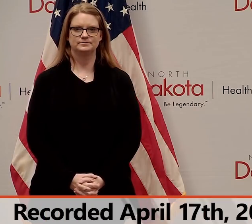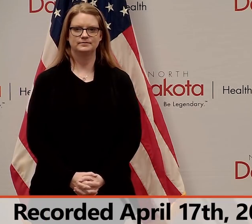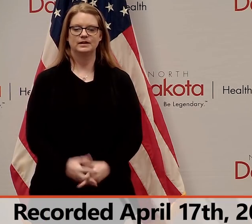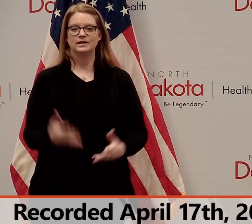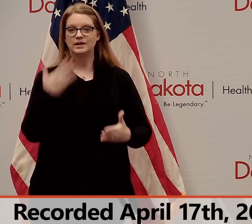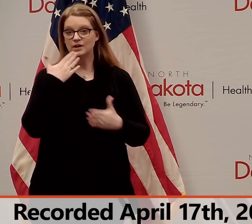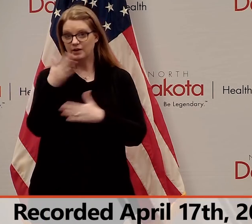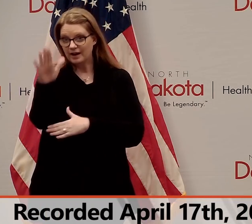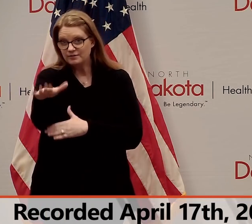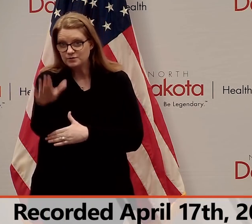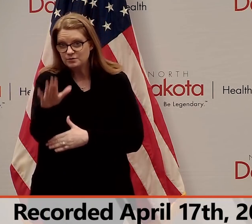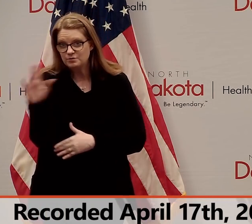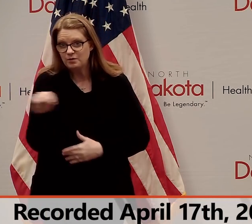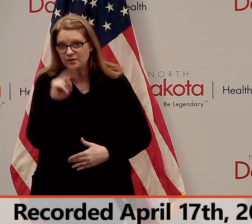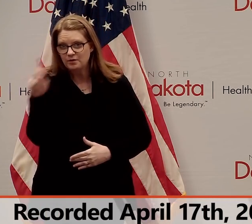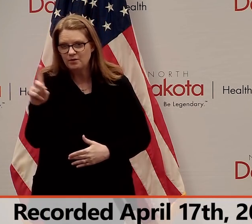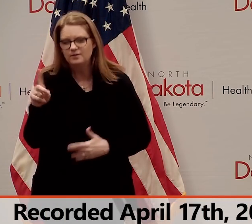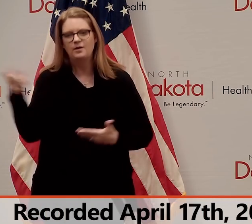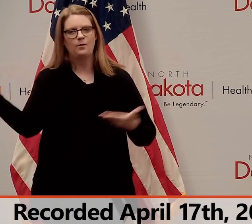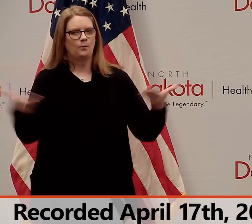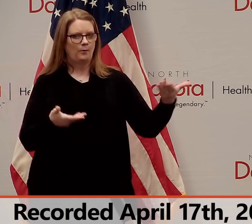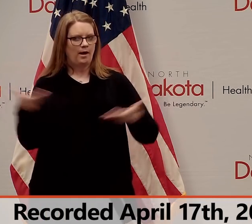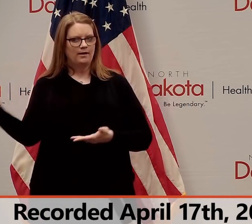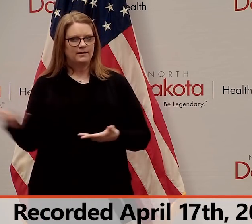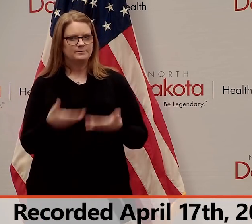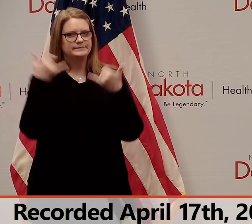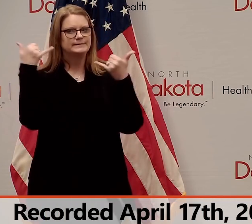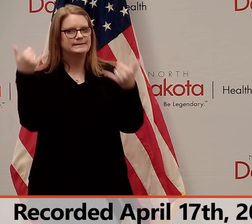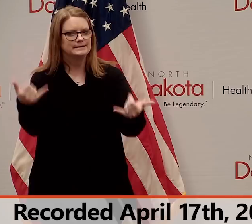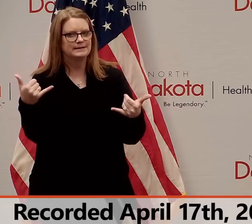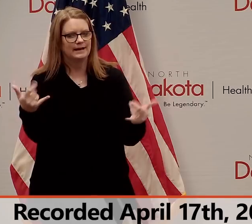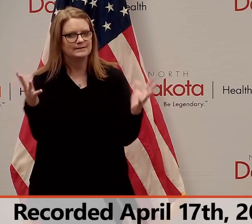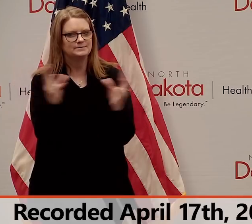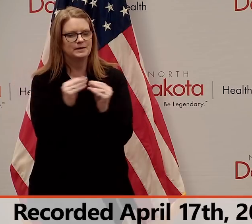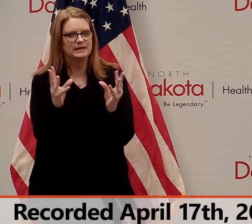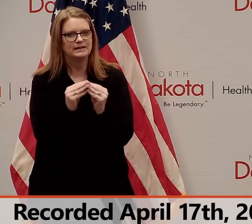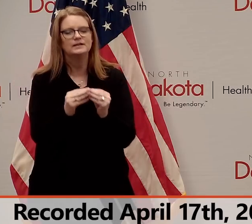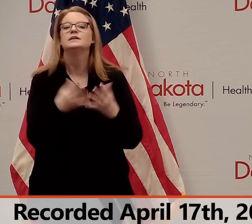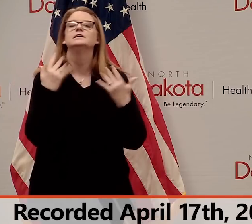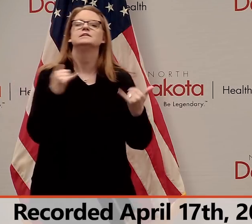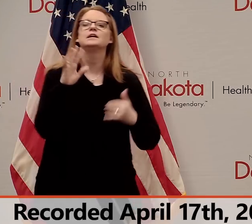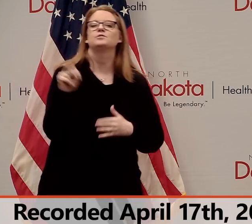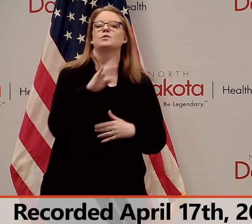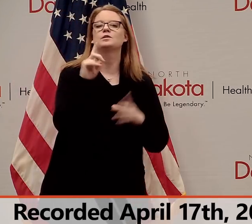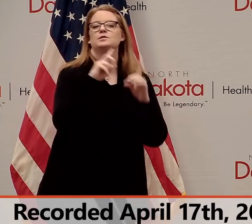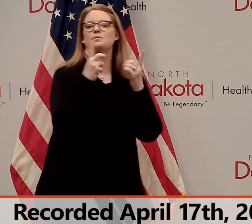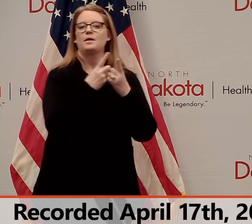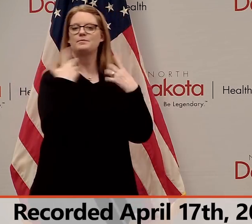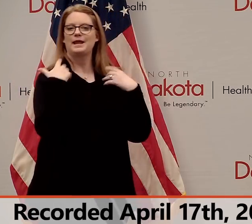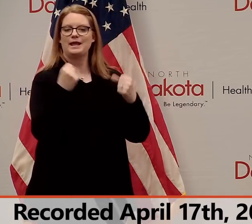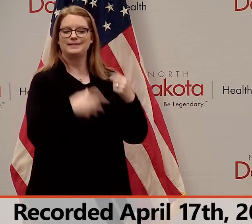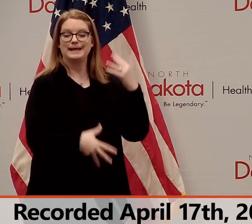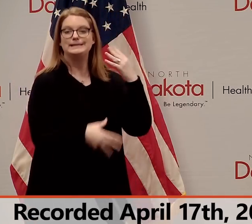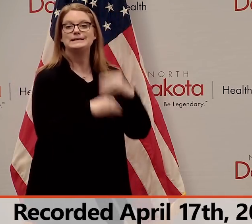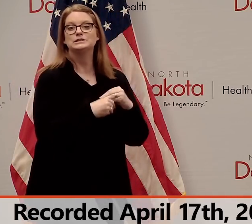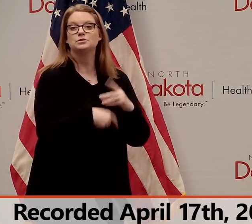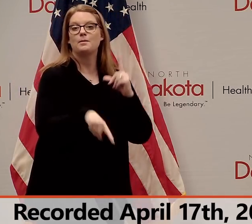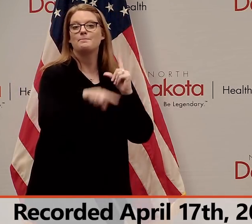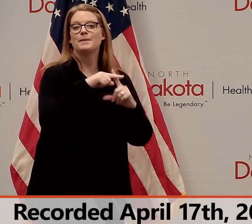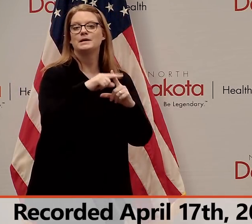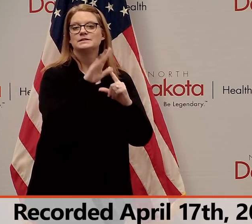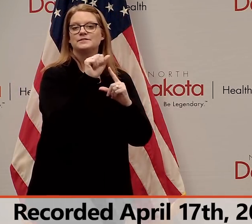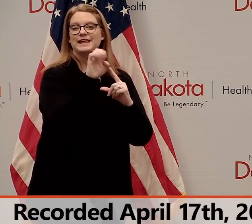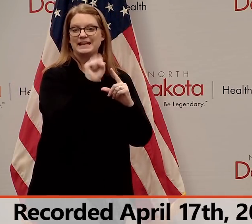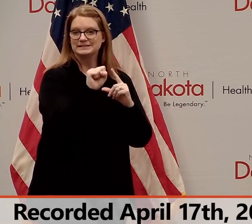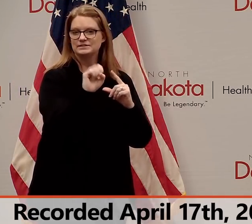Good afternoon, North Dakota. Welcome to today's press briefing. Today, the North Dakota Department of Health confirmed 46